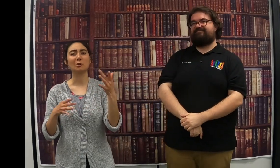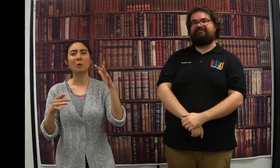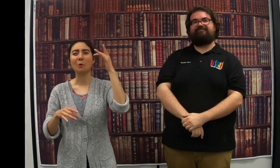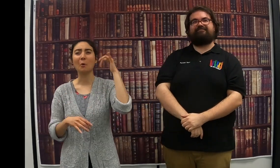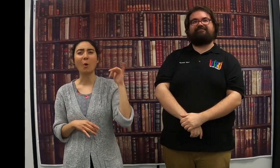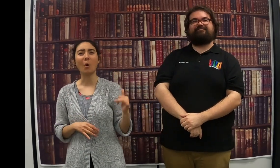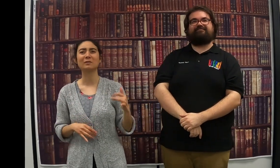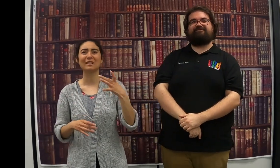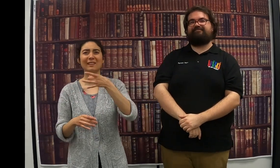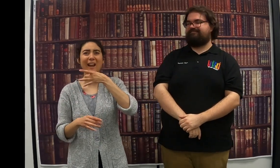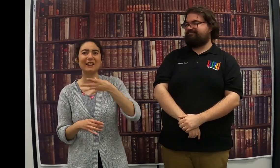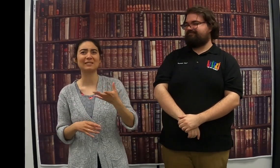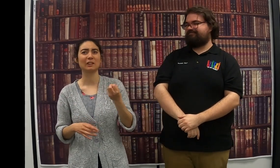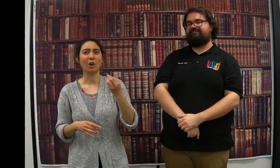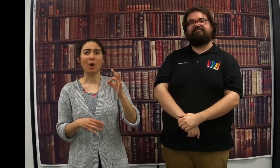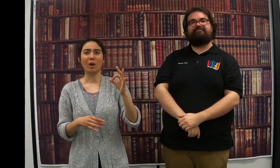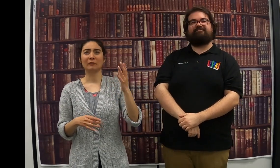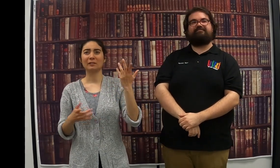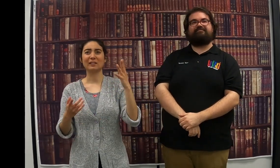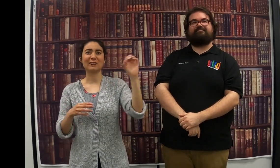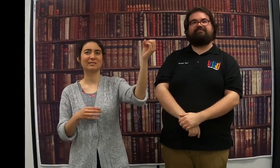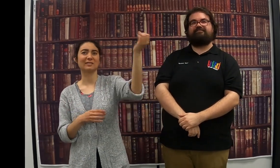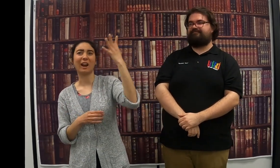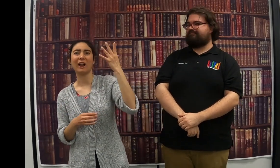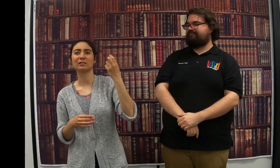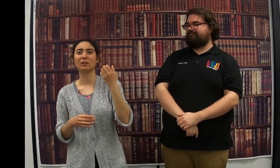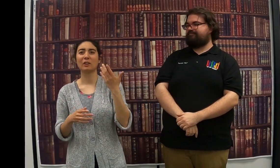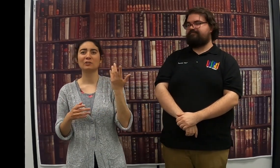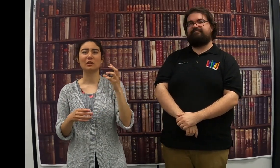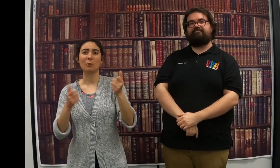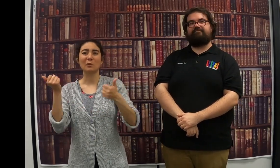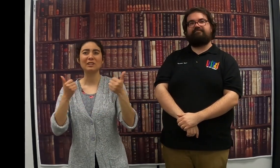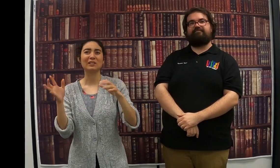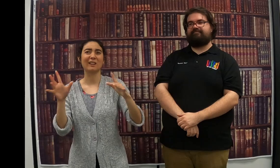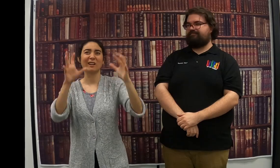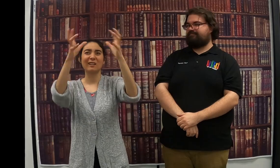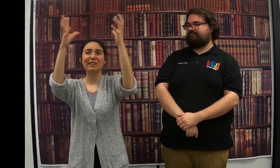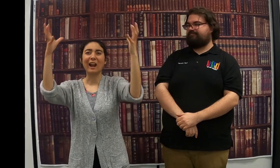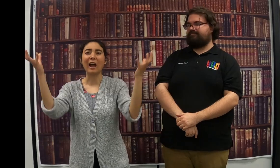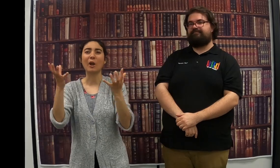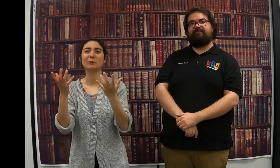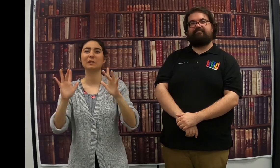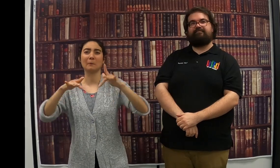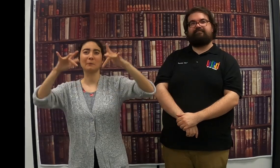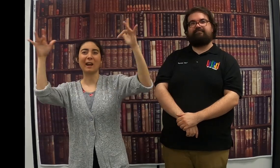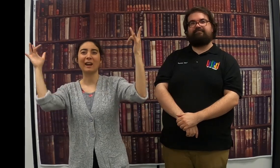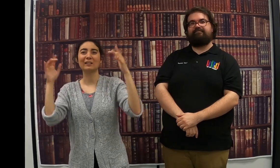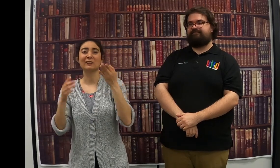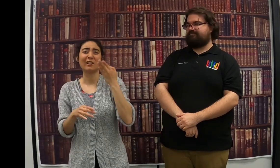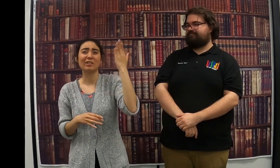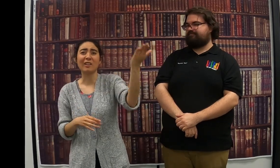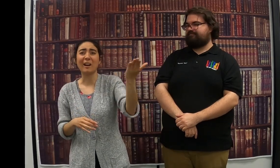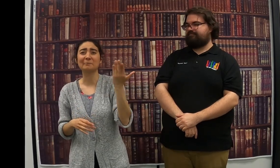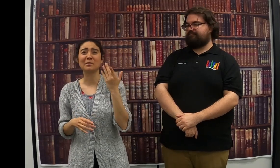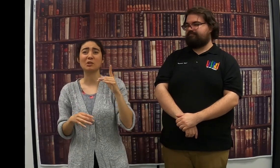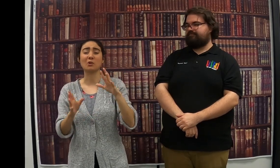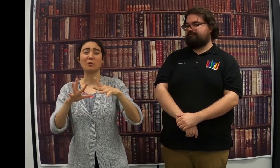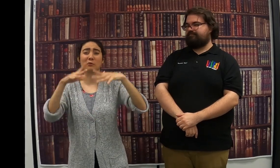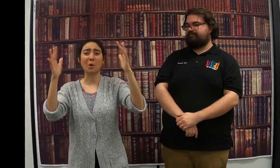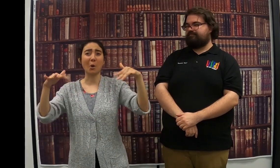In the golden lightning of the sunken sun, o'er which clouds are brightening, thou dost float and run like